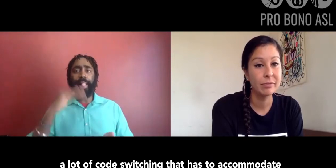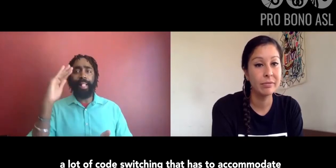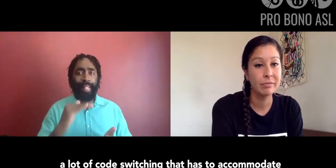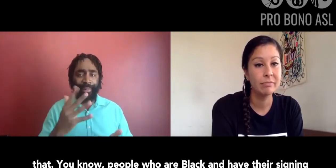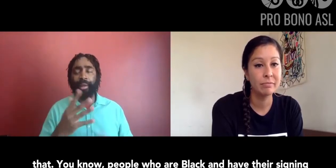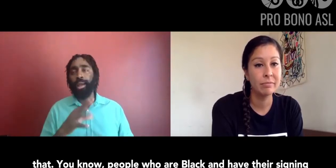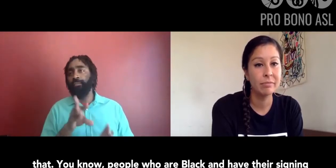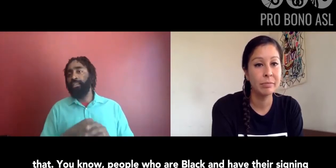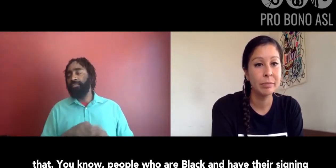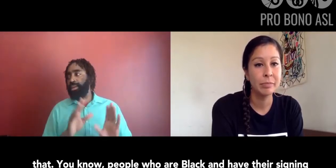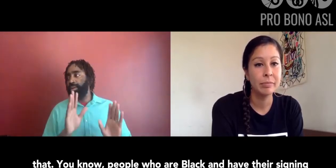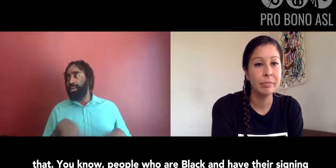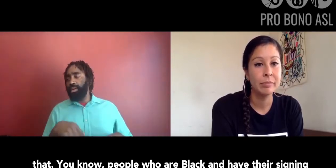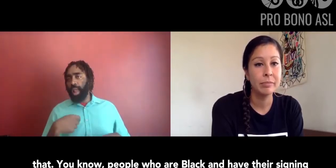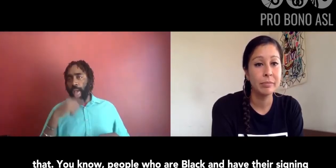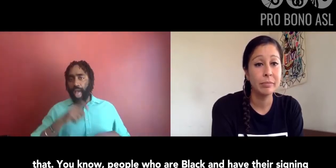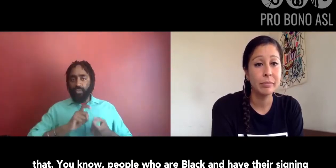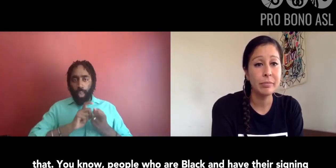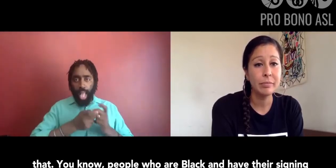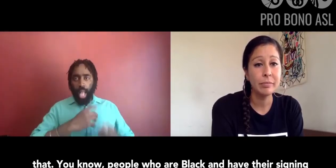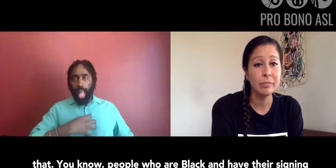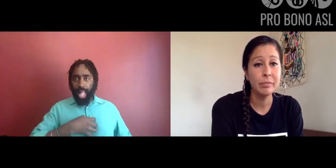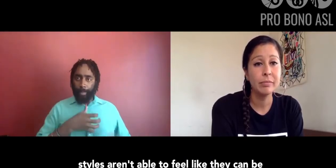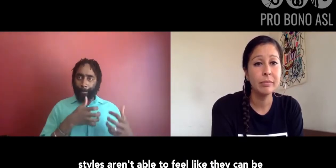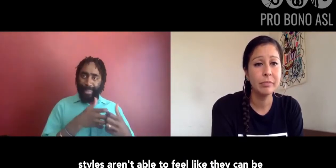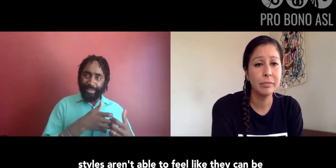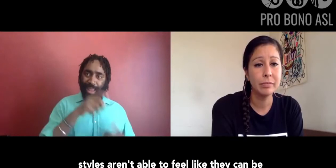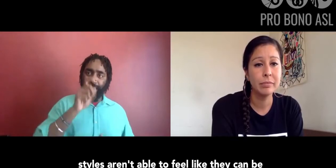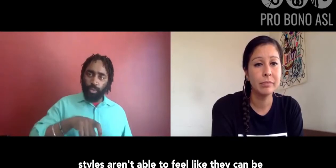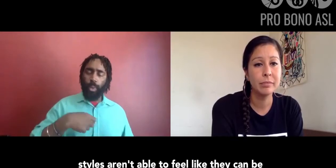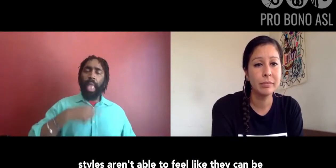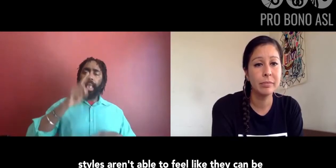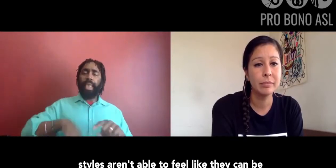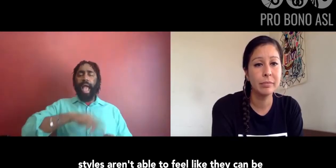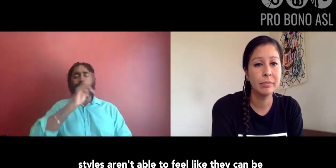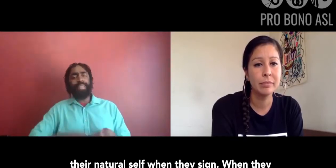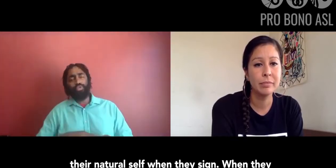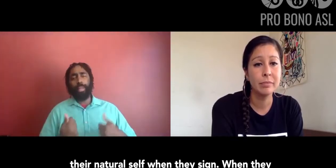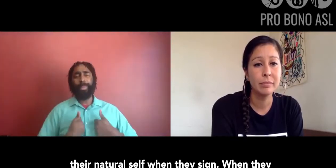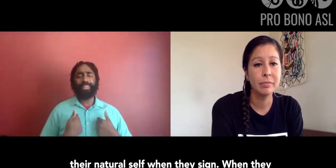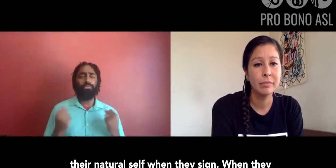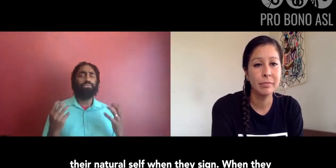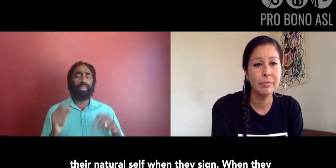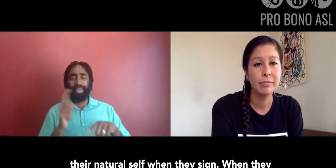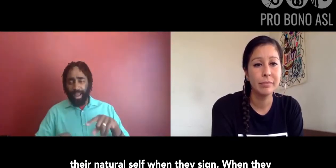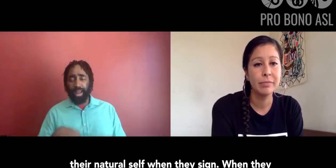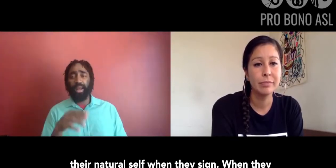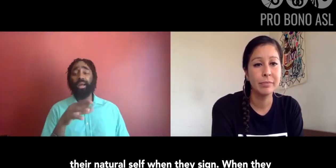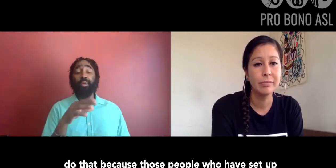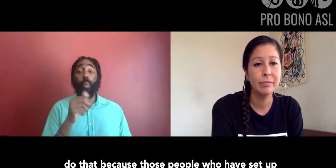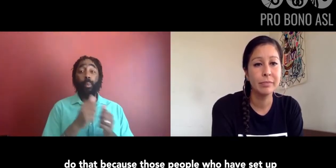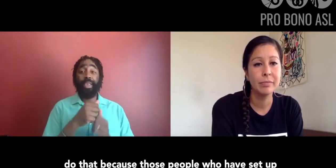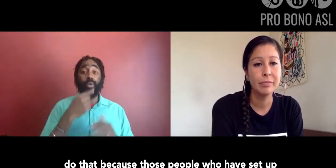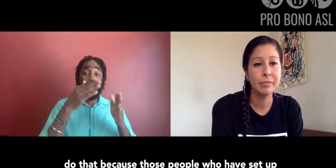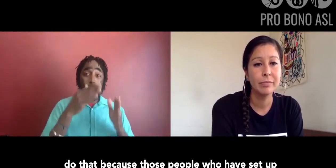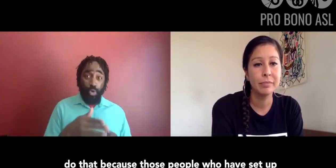to accommodate that. People who are Black and have their signing styles aren't able to feel like they can be their natural self when they sign and when